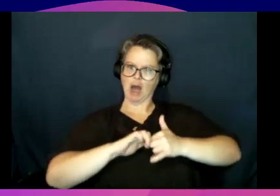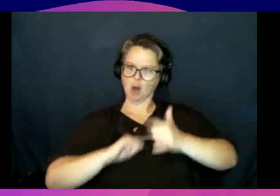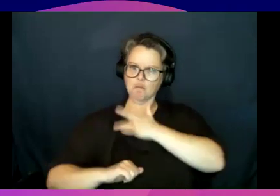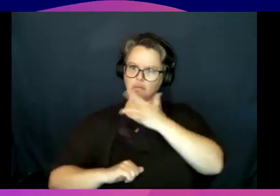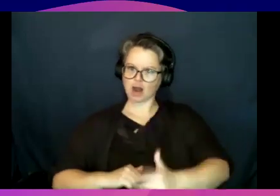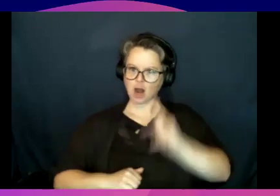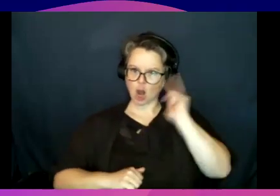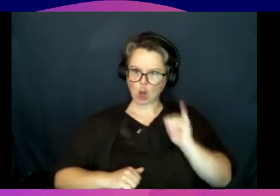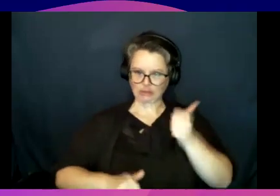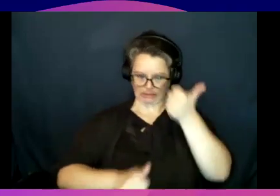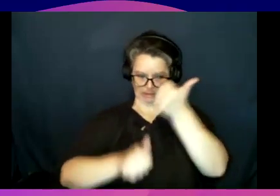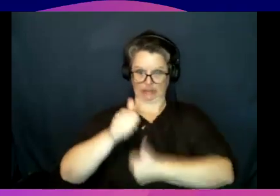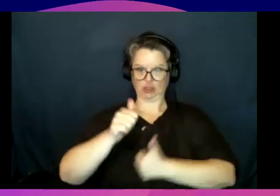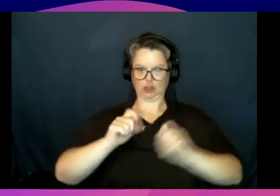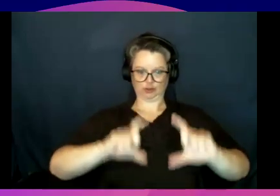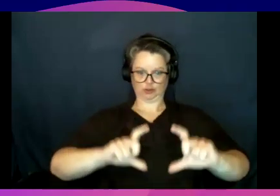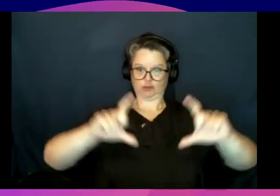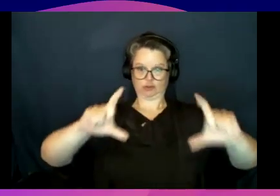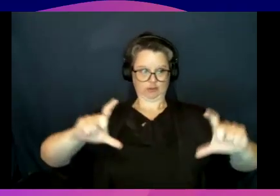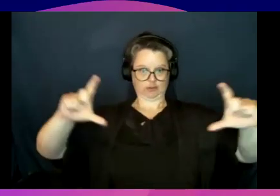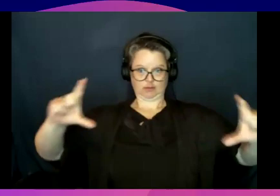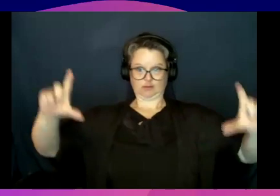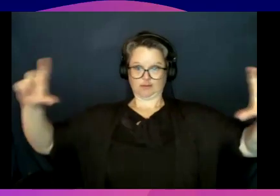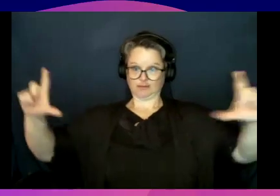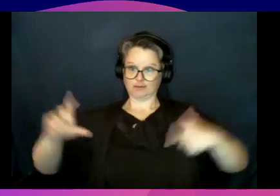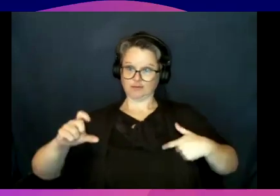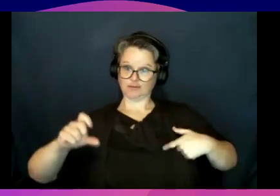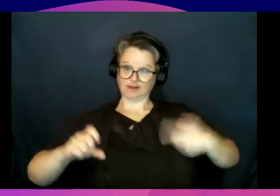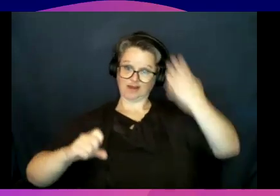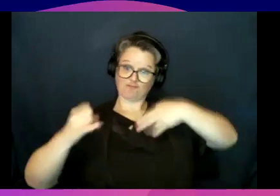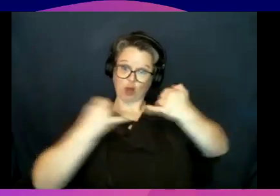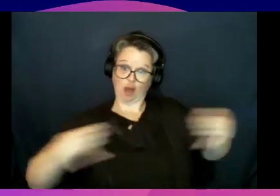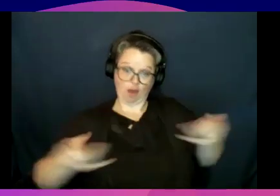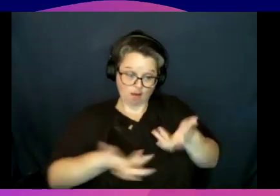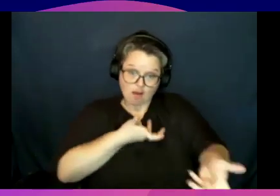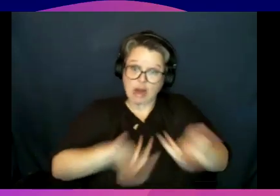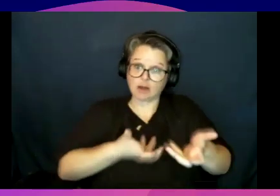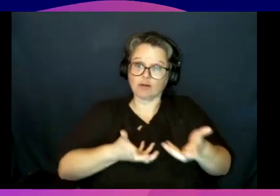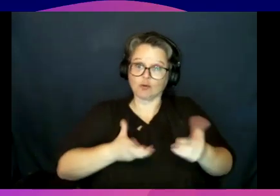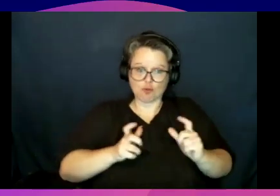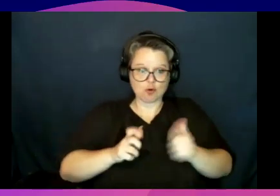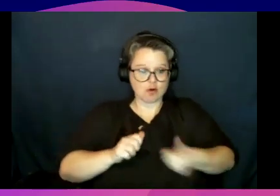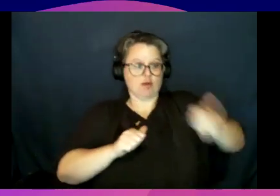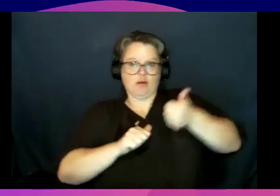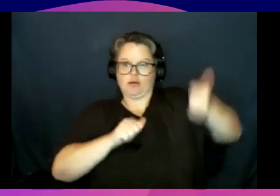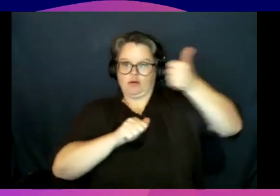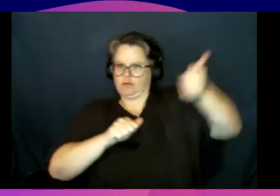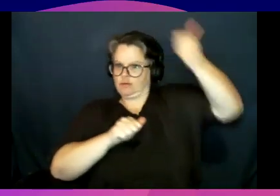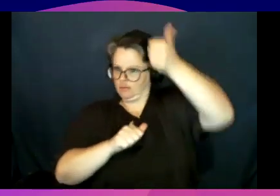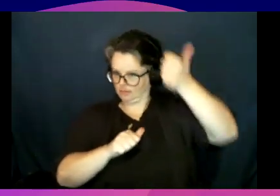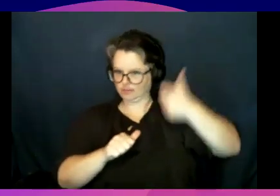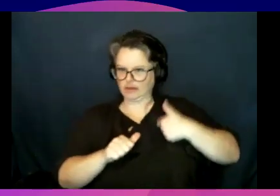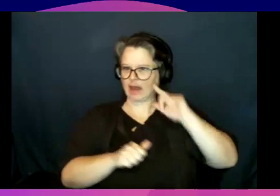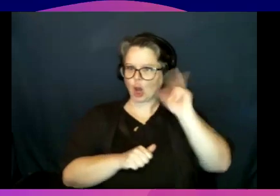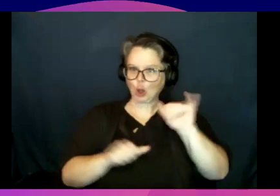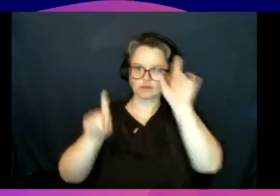to trauma-informed principles, organizationally, top to bottom. A commitment of time and resources. This